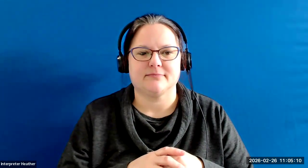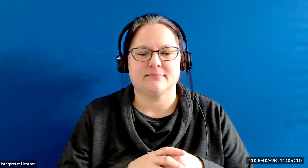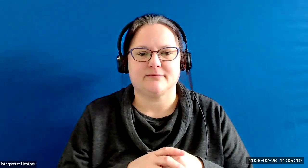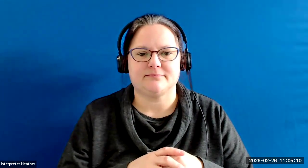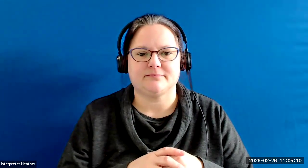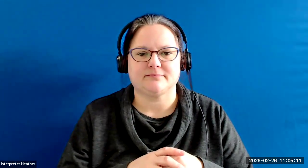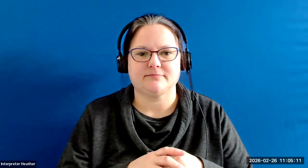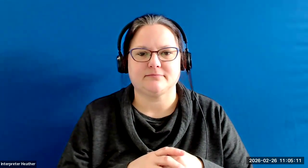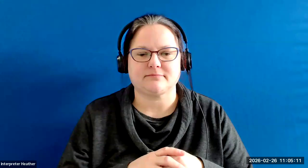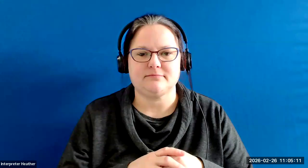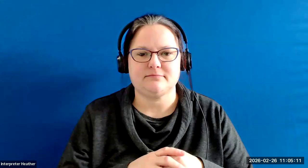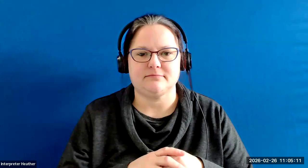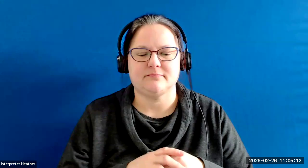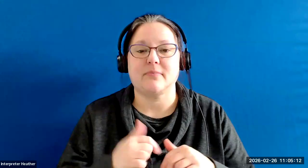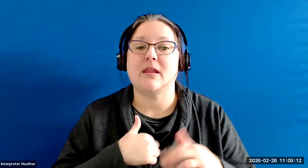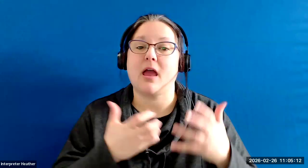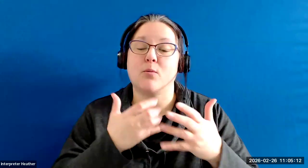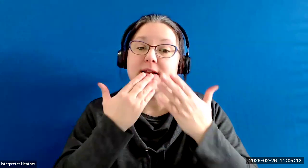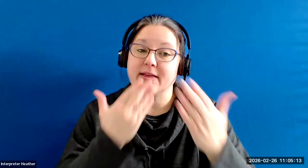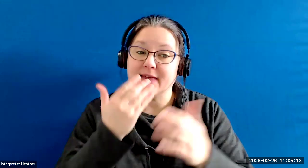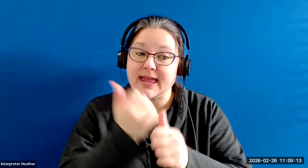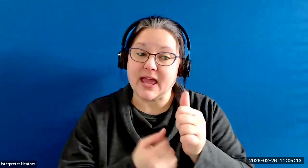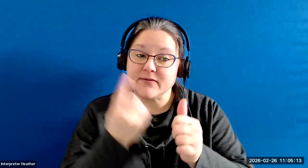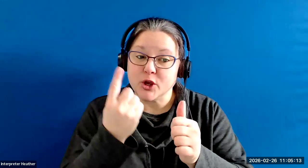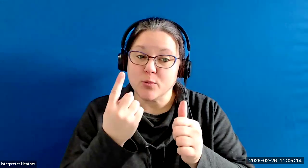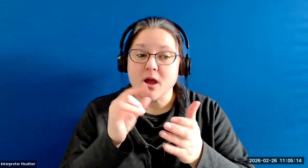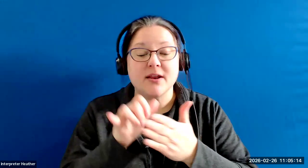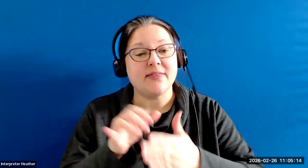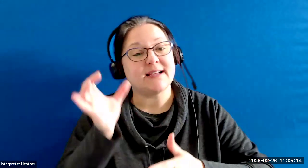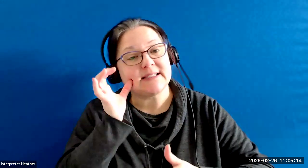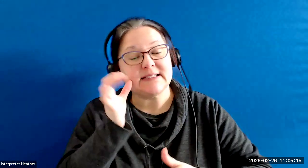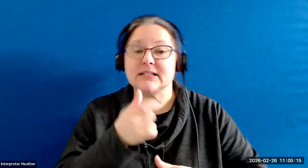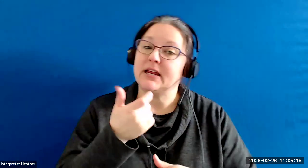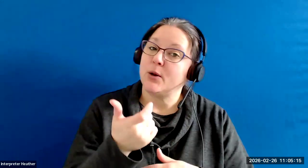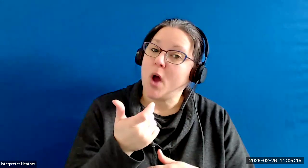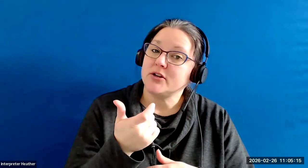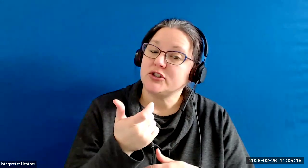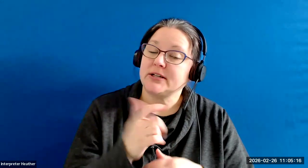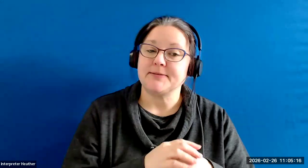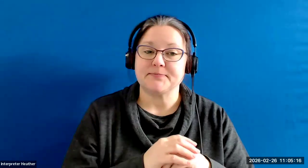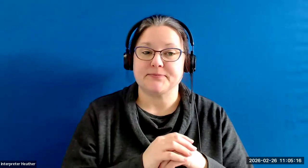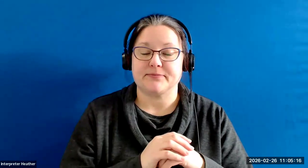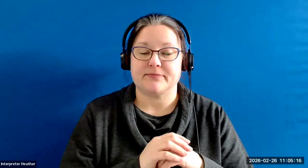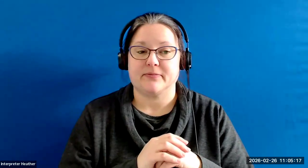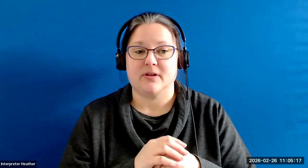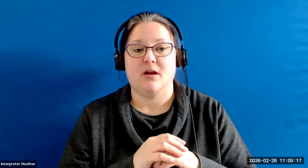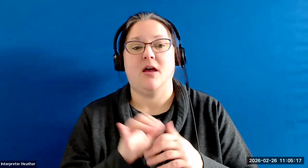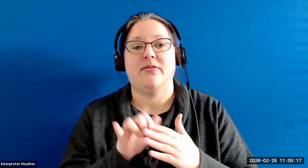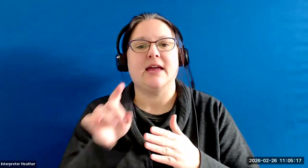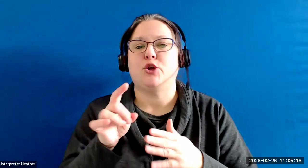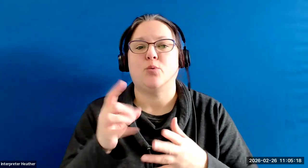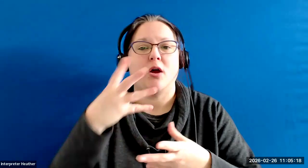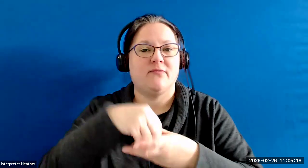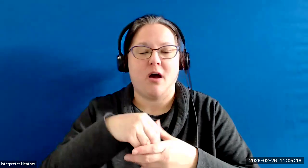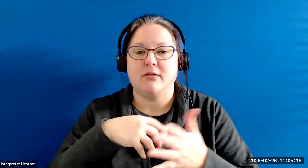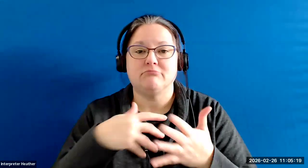I just want to thank everyone who is listening or watching, engaging in whatever